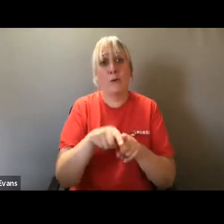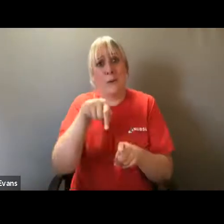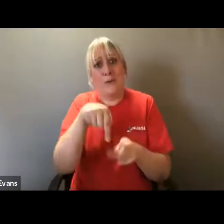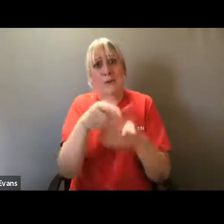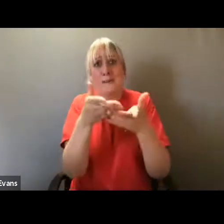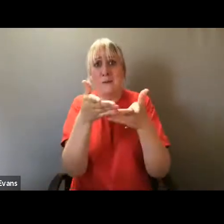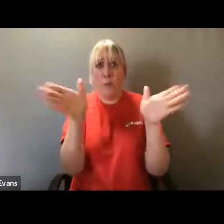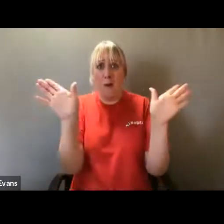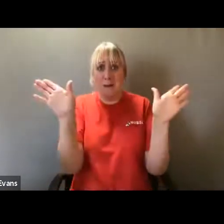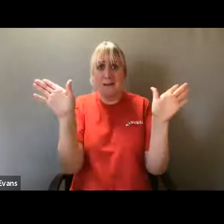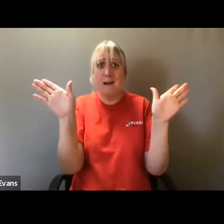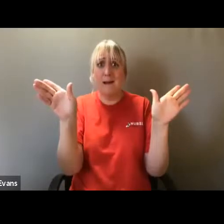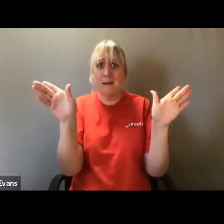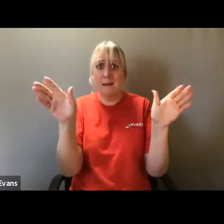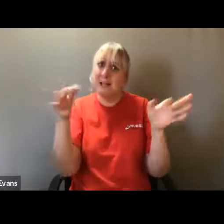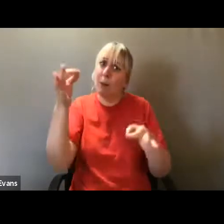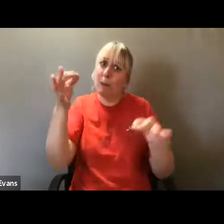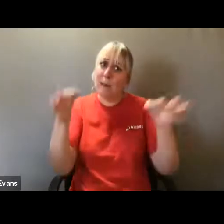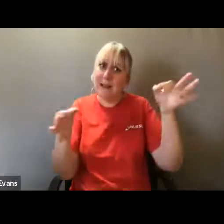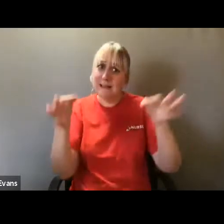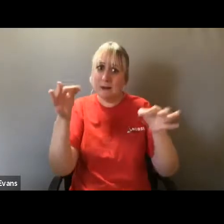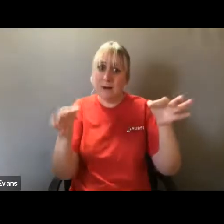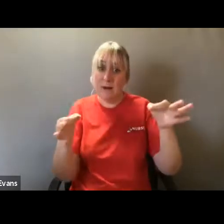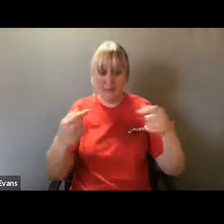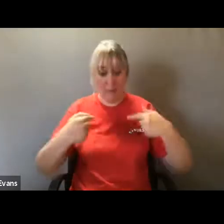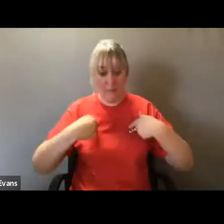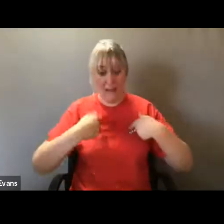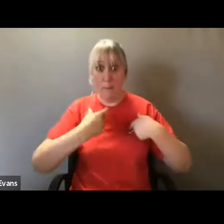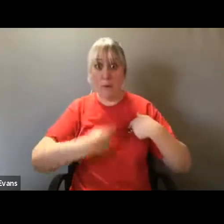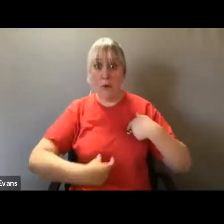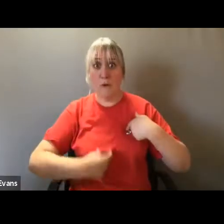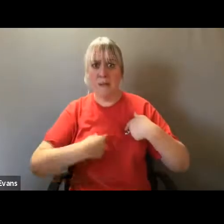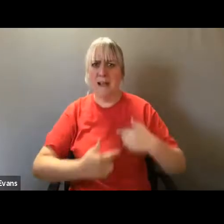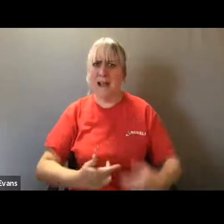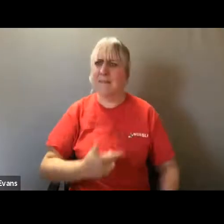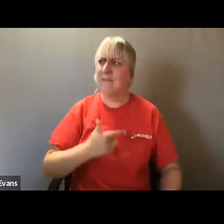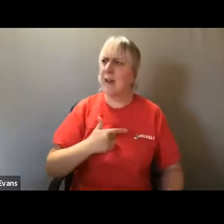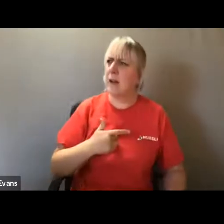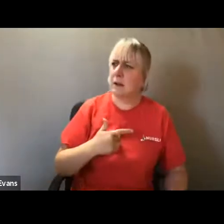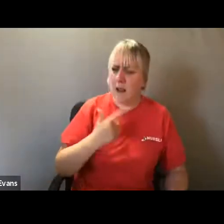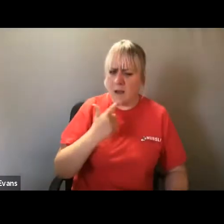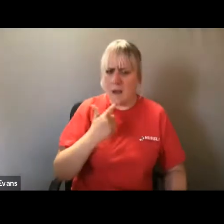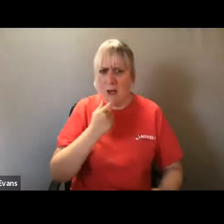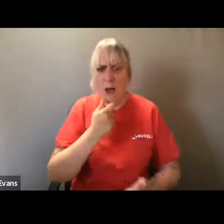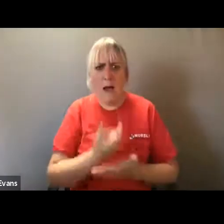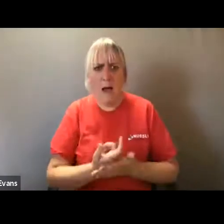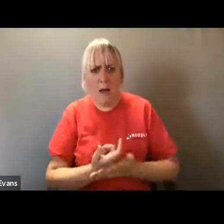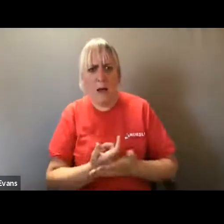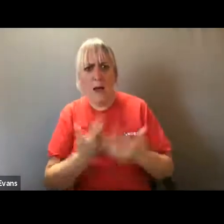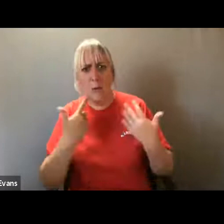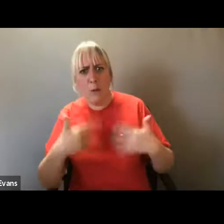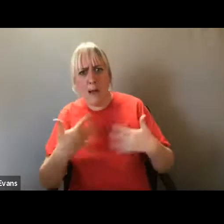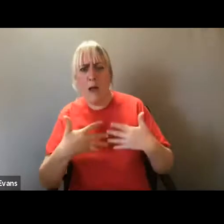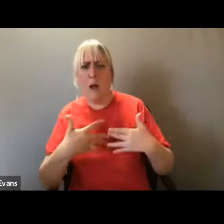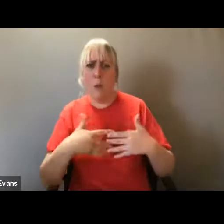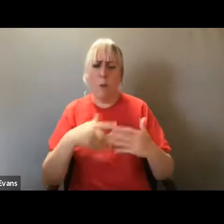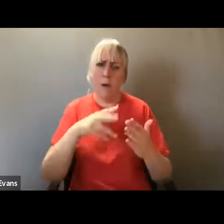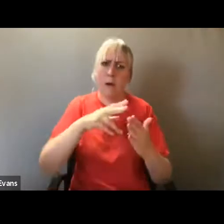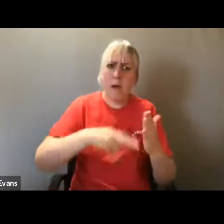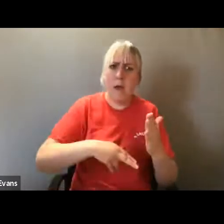a personal level, for me, it was liberating when I actually came to an